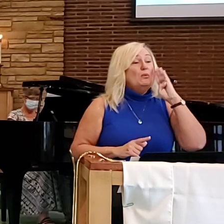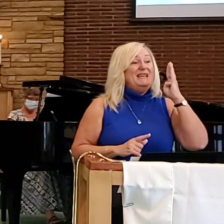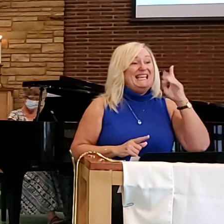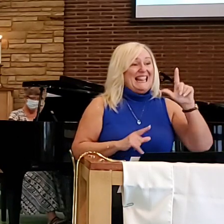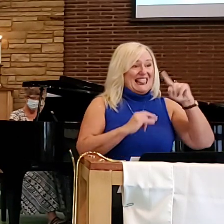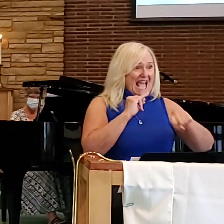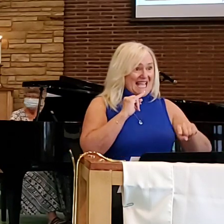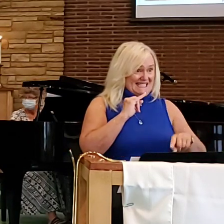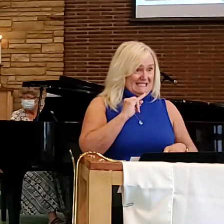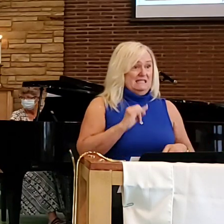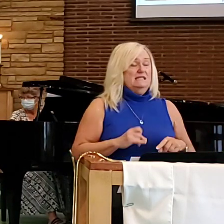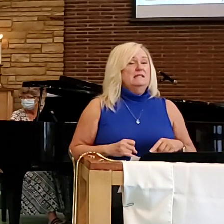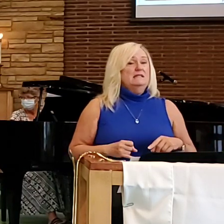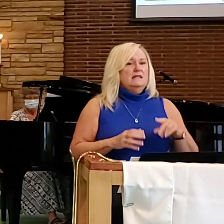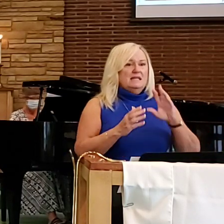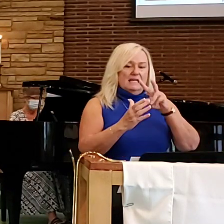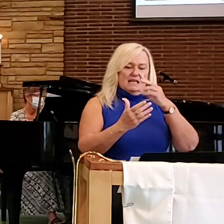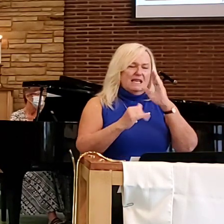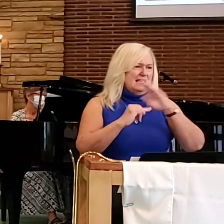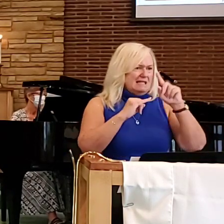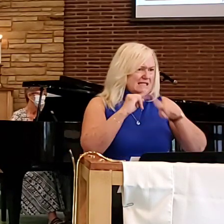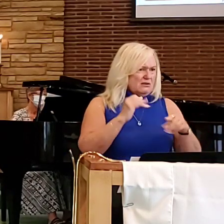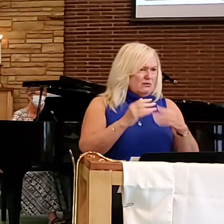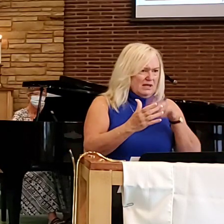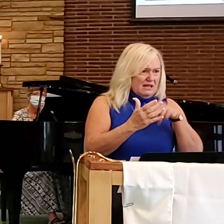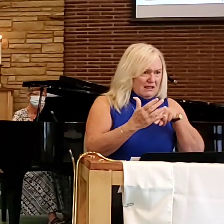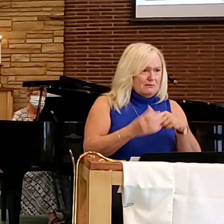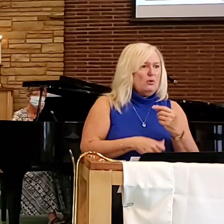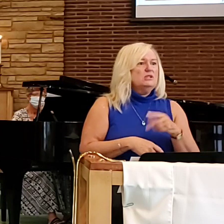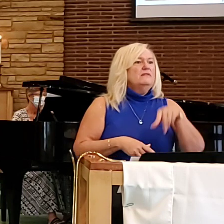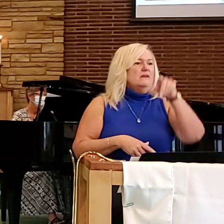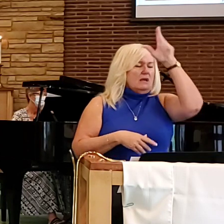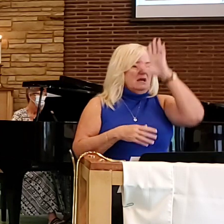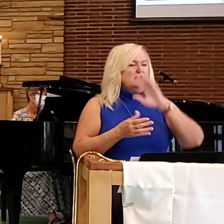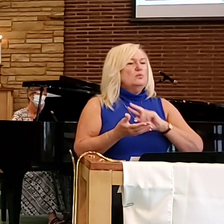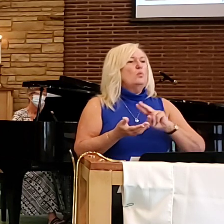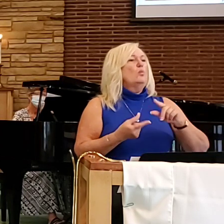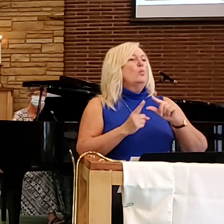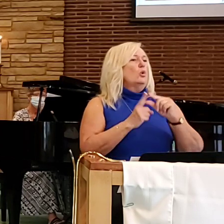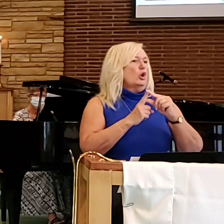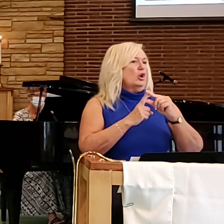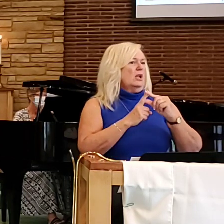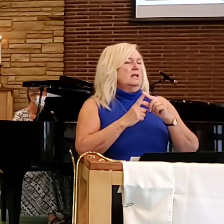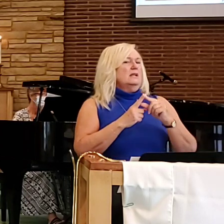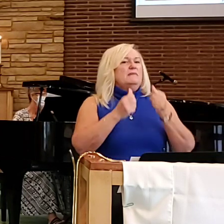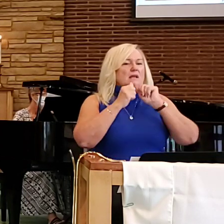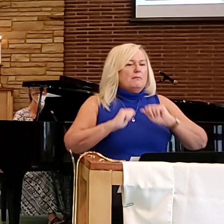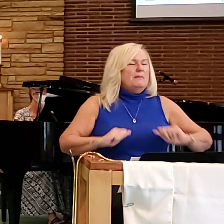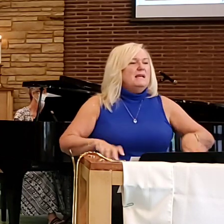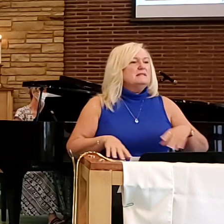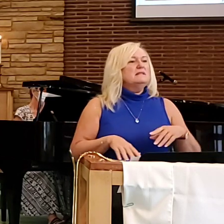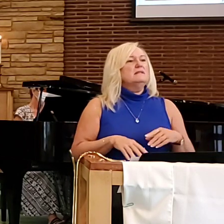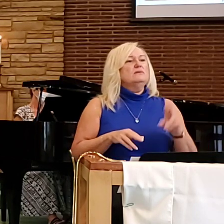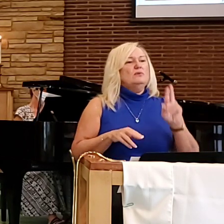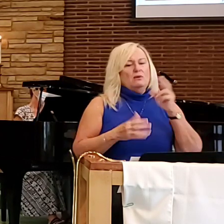Here ends the reading of this portion of God's holy word. May God bless us as we read it and hear